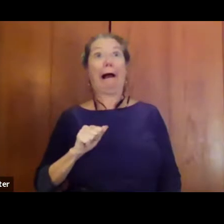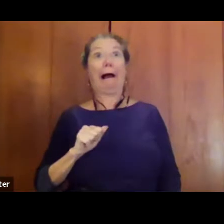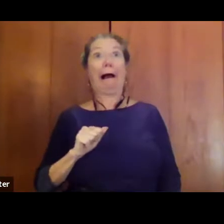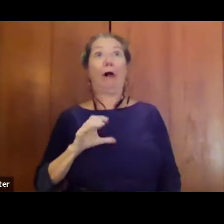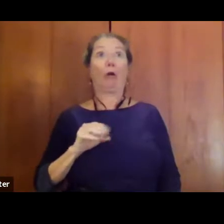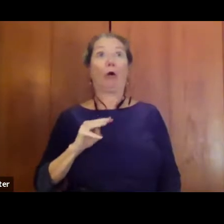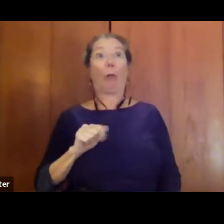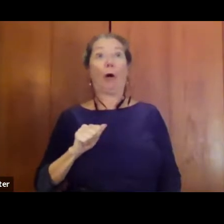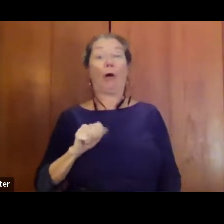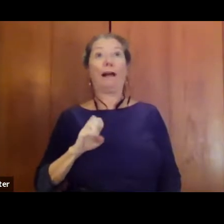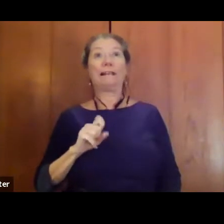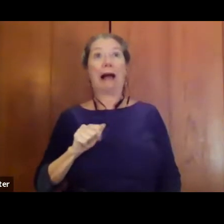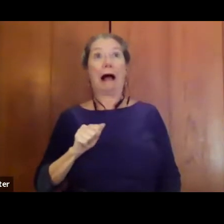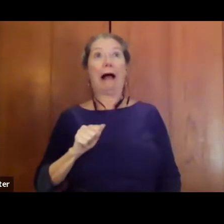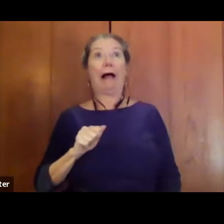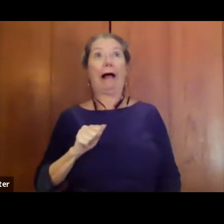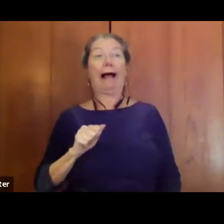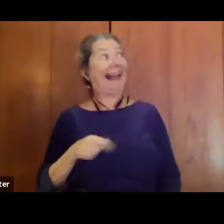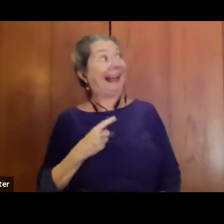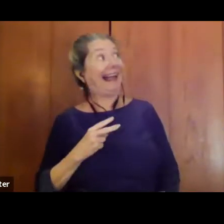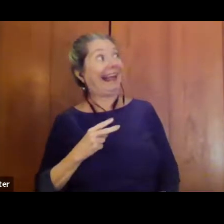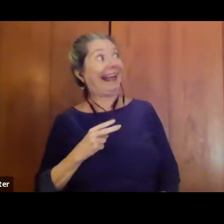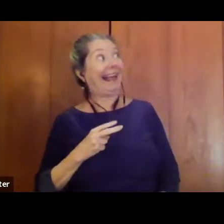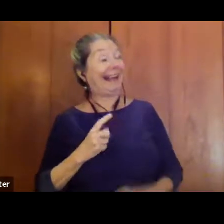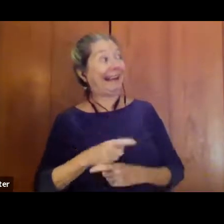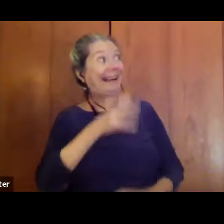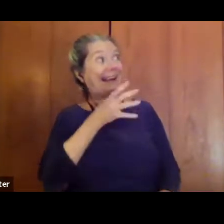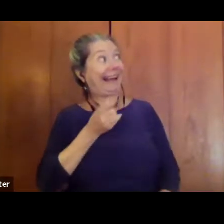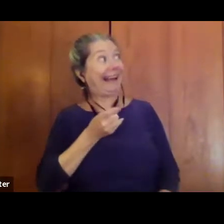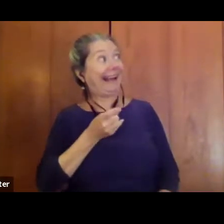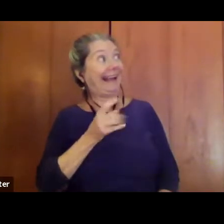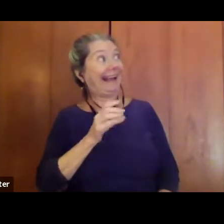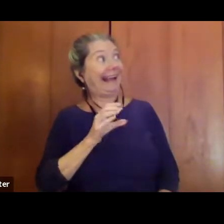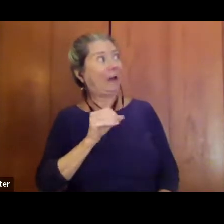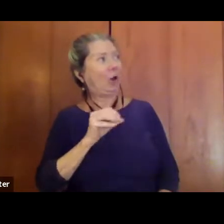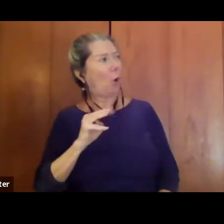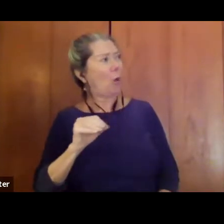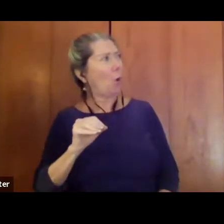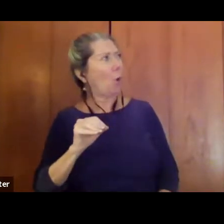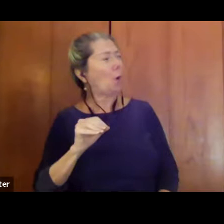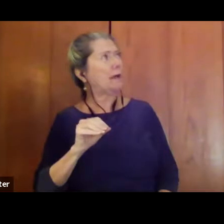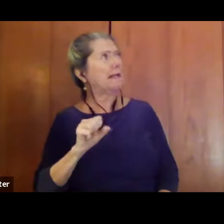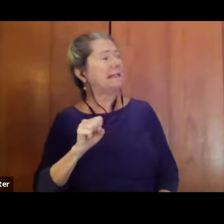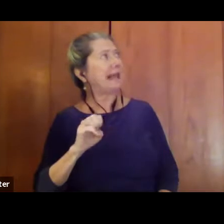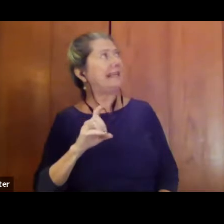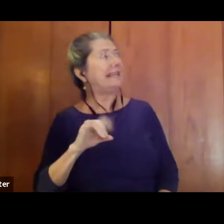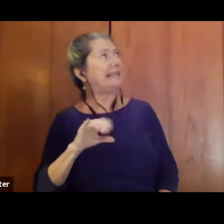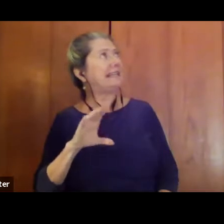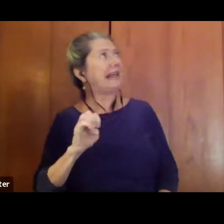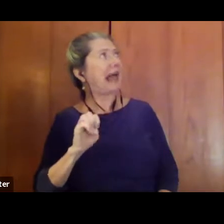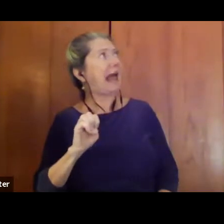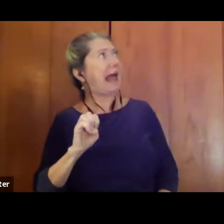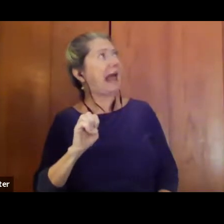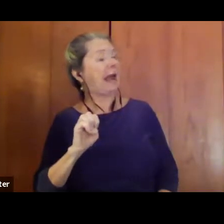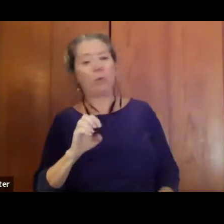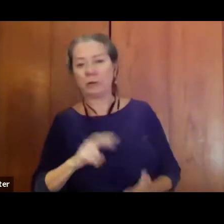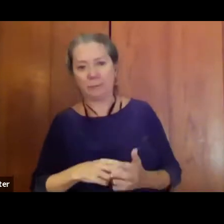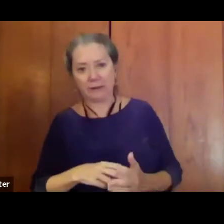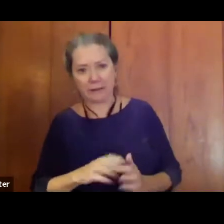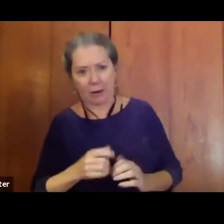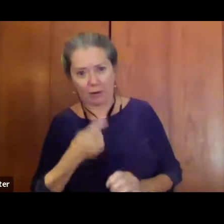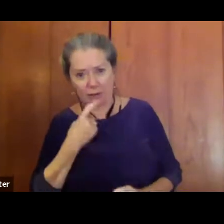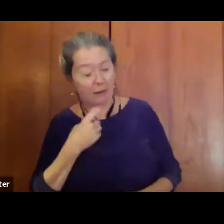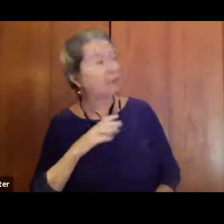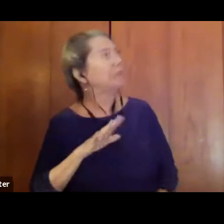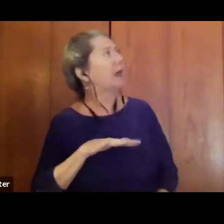you? I quickly turned to my mom and would say, ¿Cómo se dice? Which translates to, how do you say?